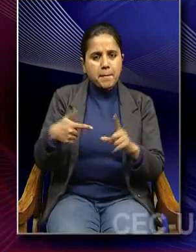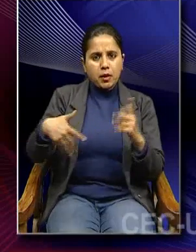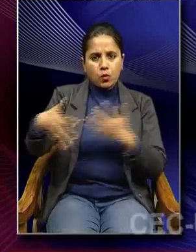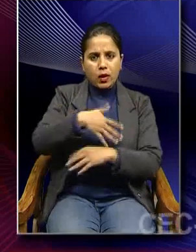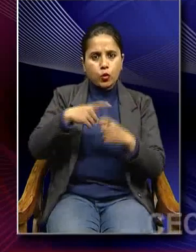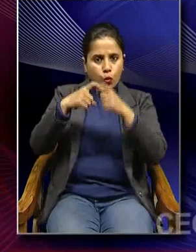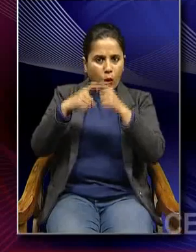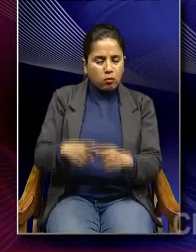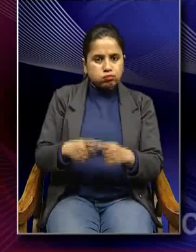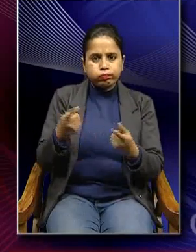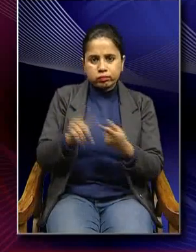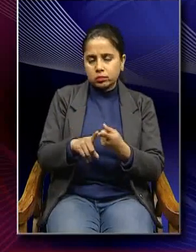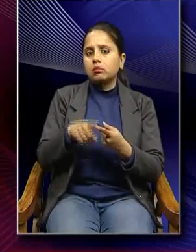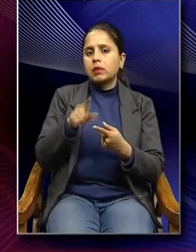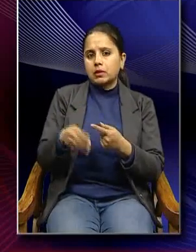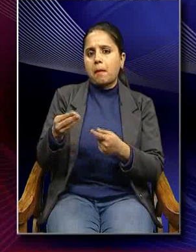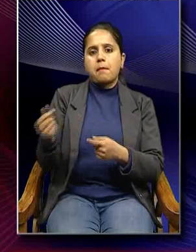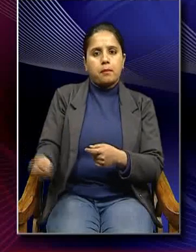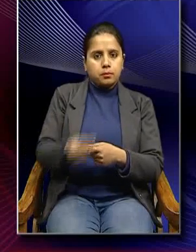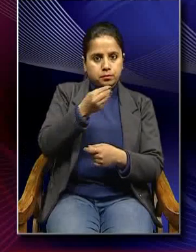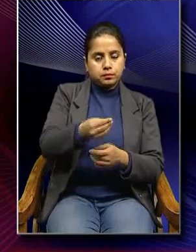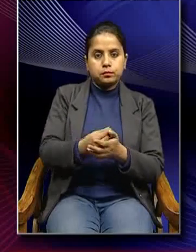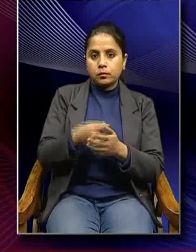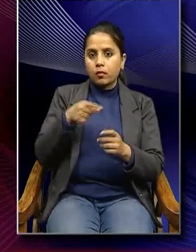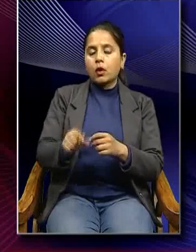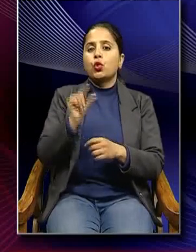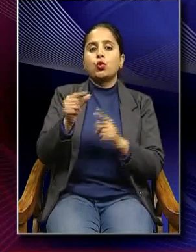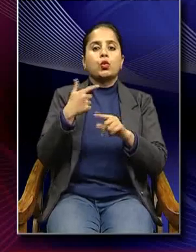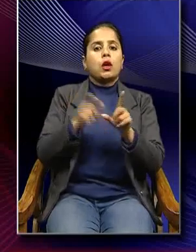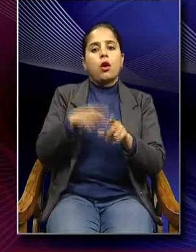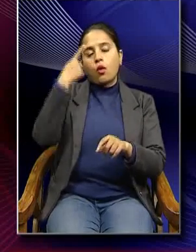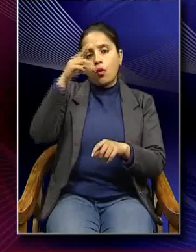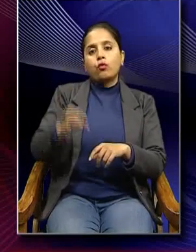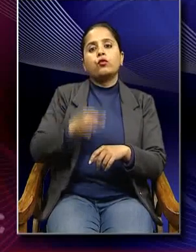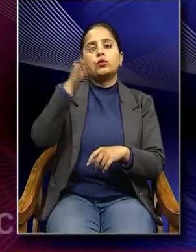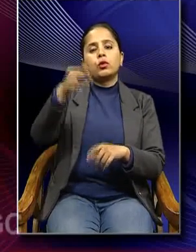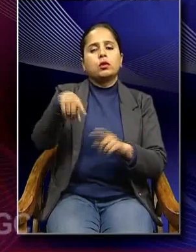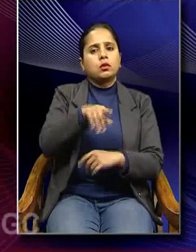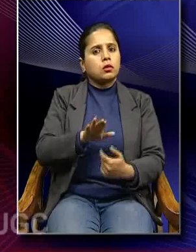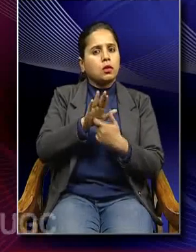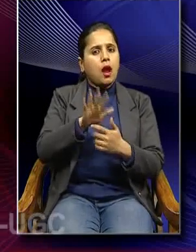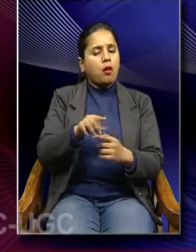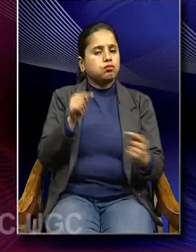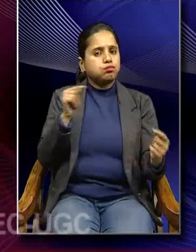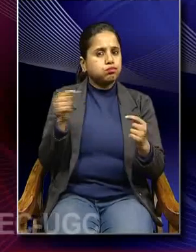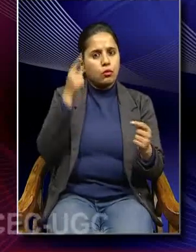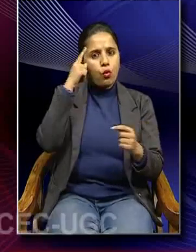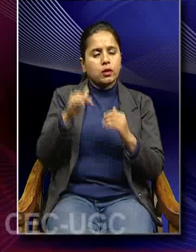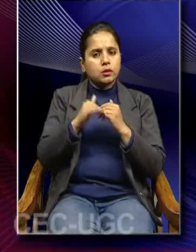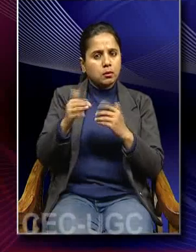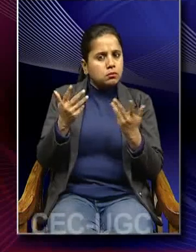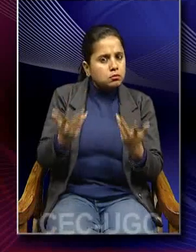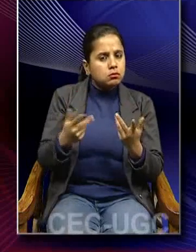quality. Now, utility for the future generation makes an explicit argument for